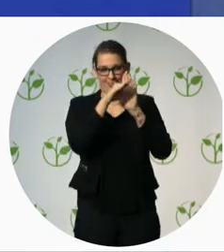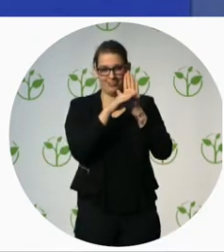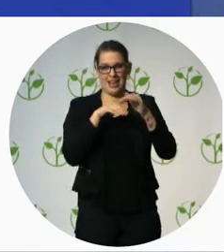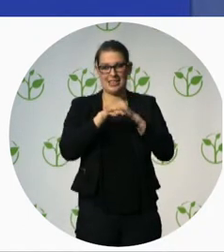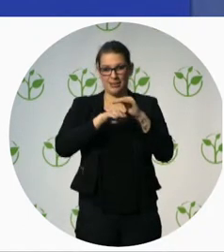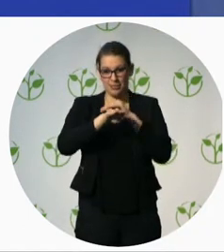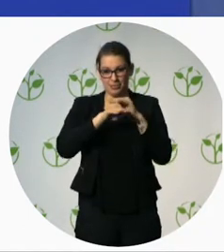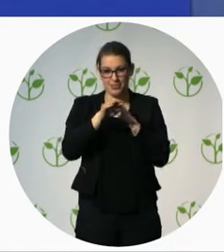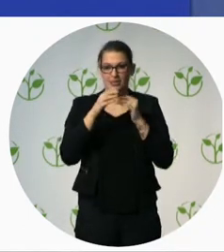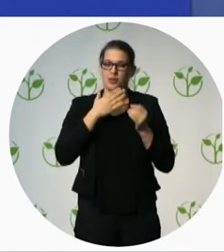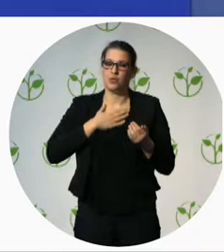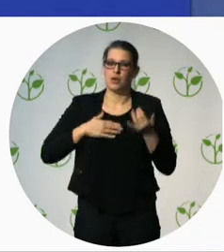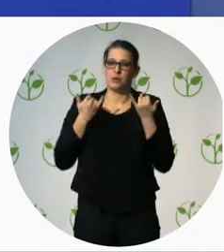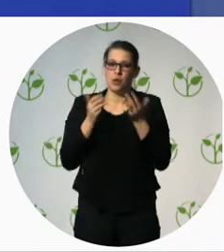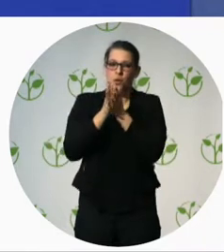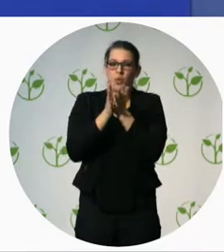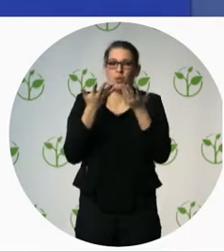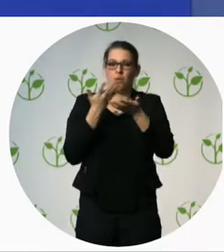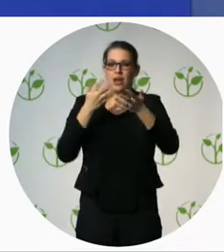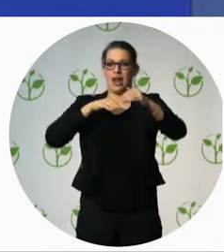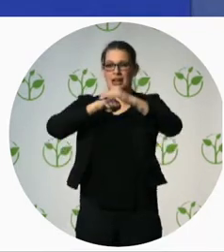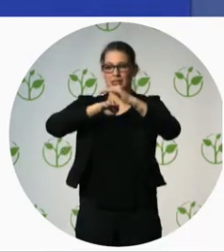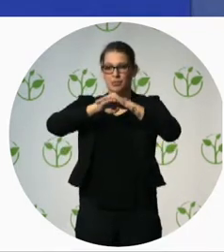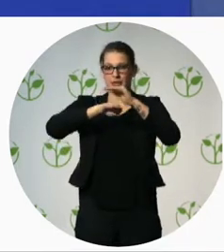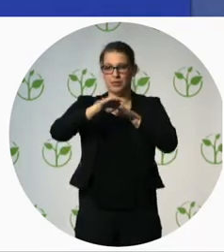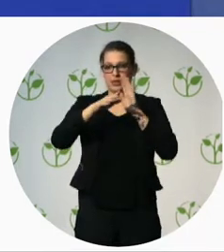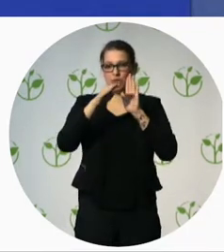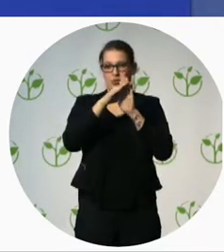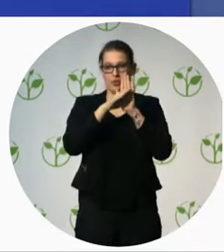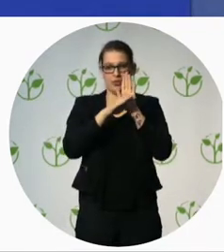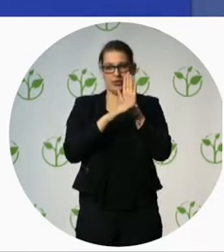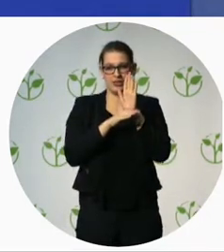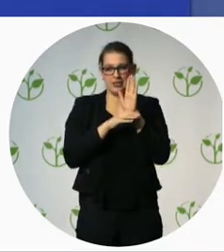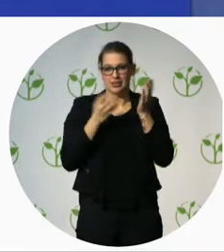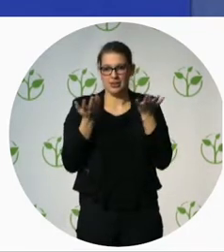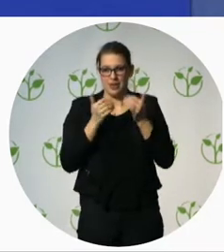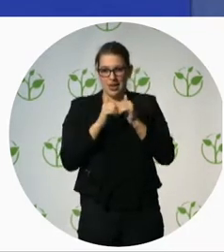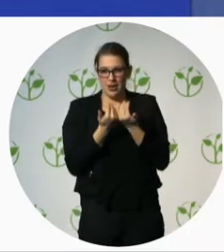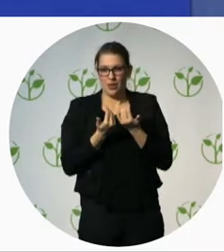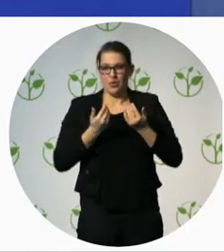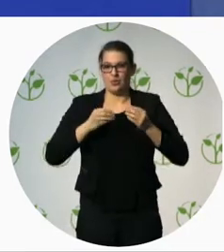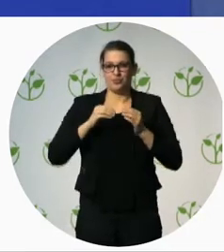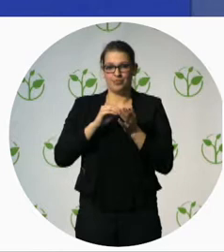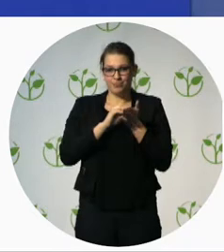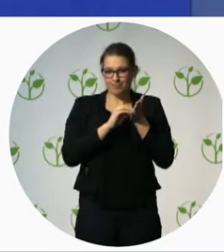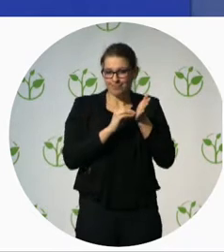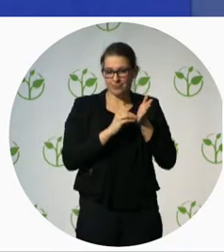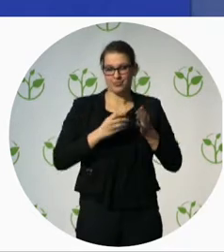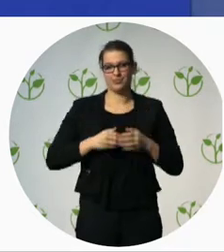really comprehensive. It deals with many areas and many sectors,